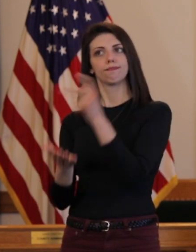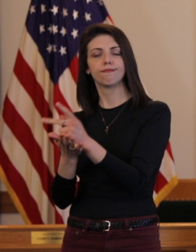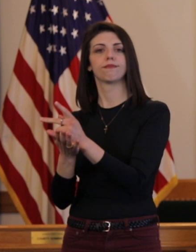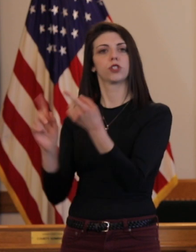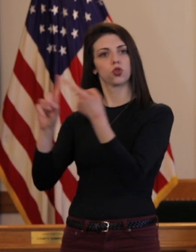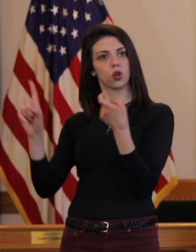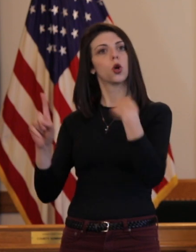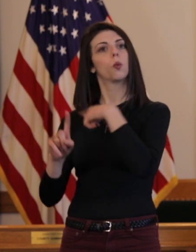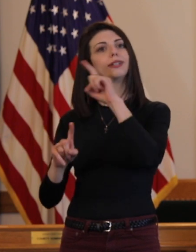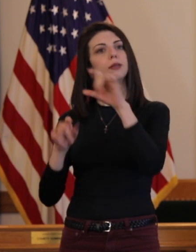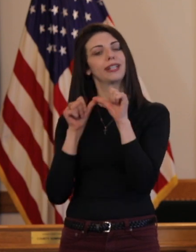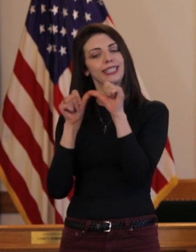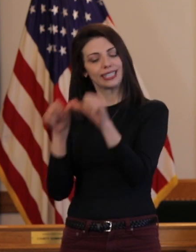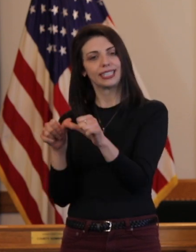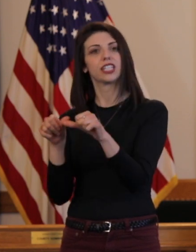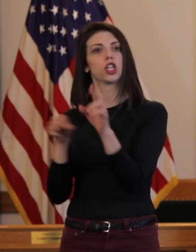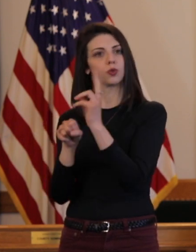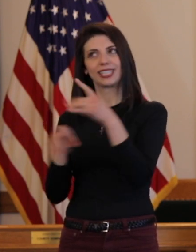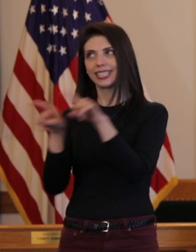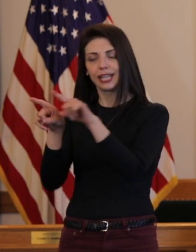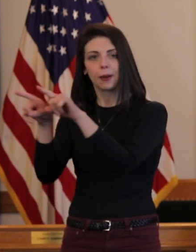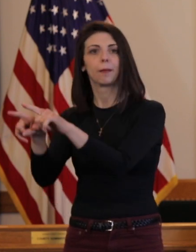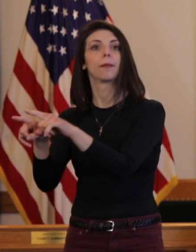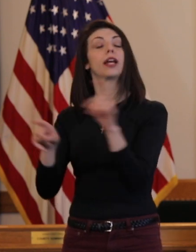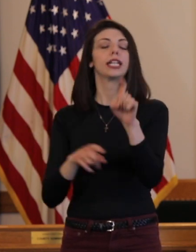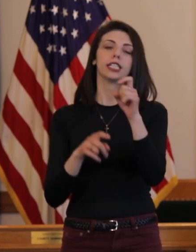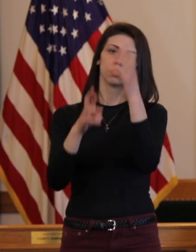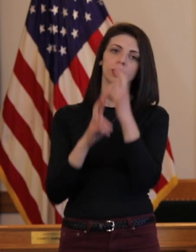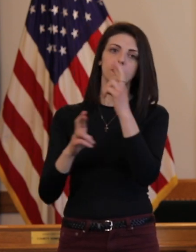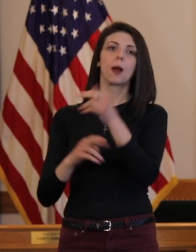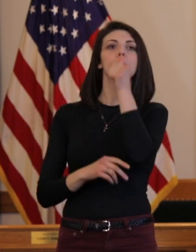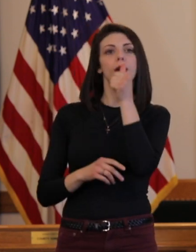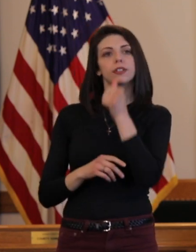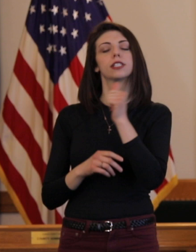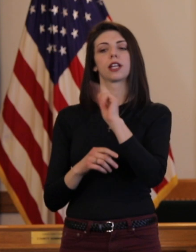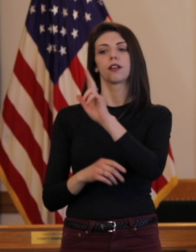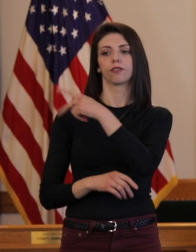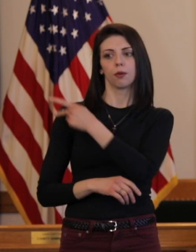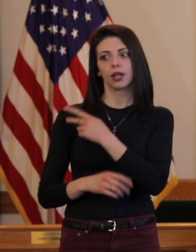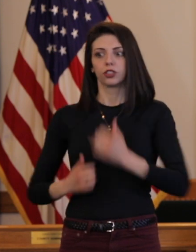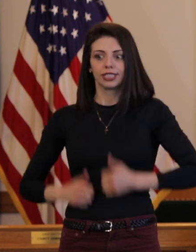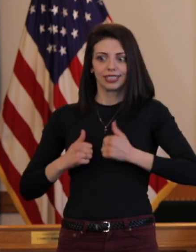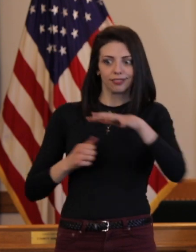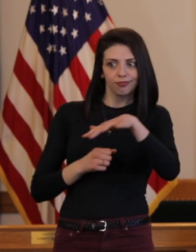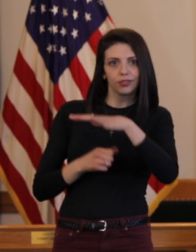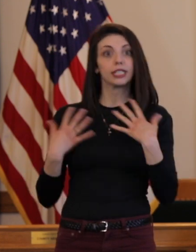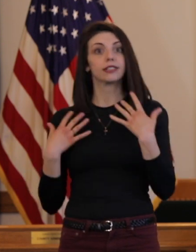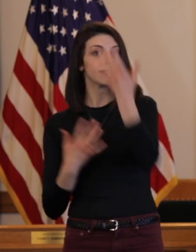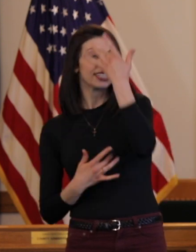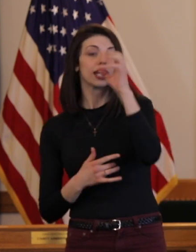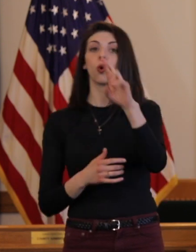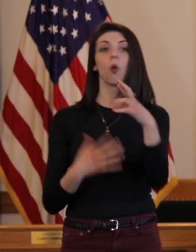consistent in the criteria we use, and we must respect the privacy of our residents, both the sick and the well. Federal and